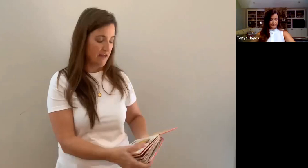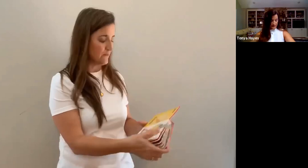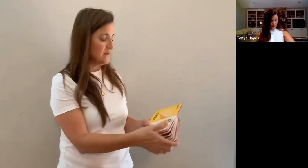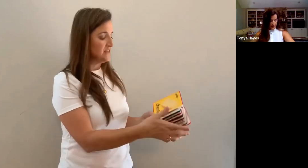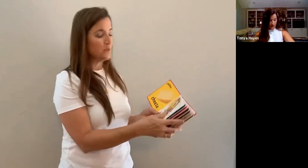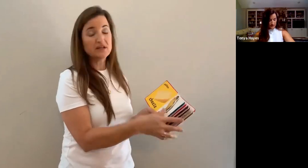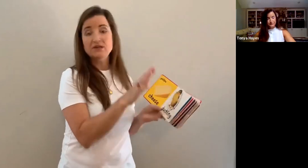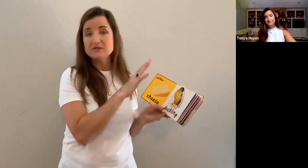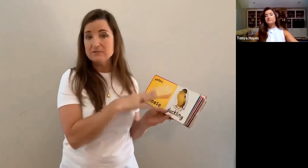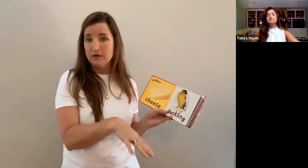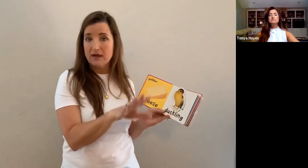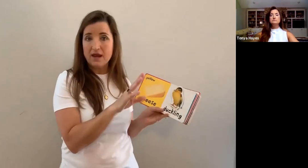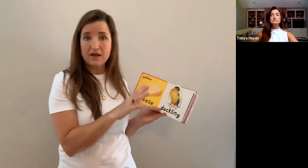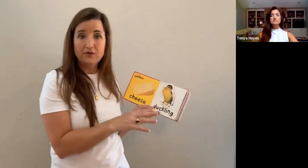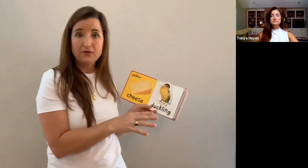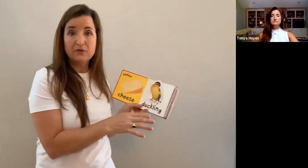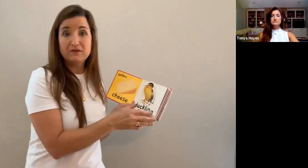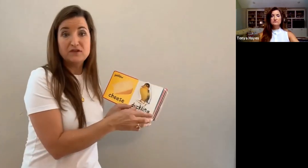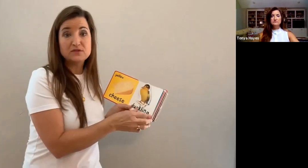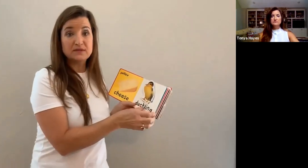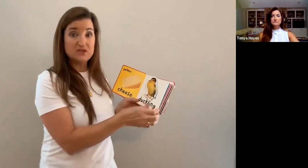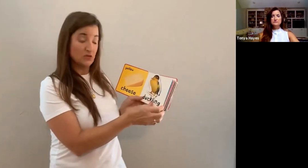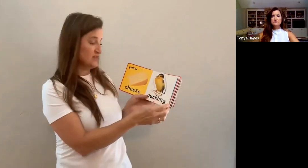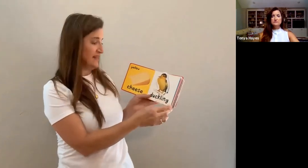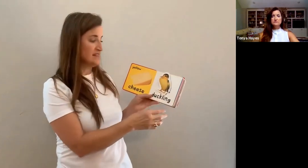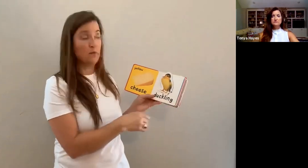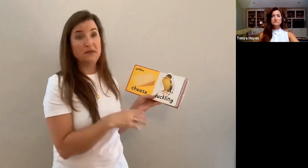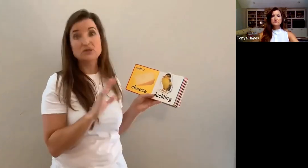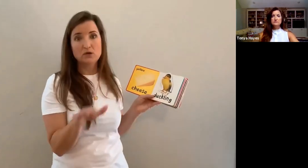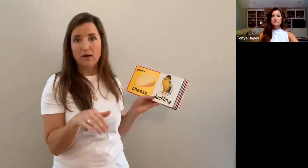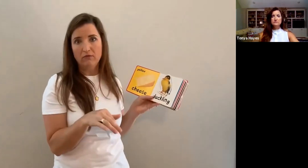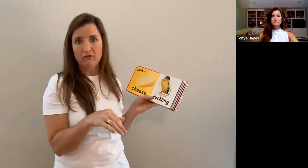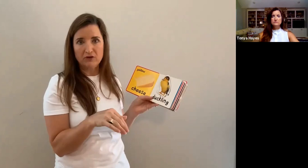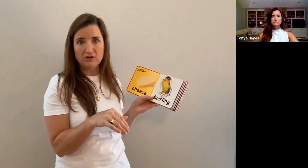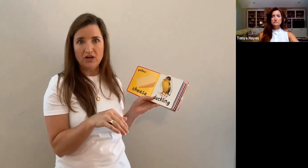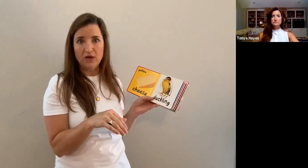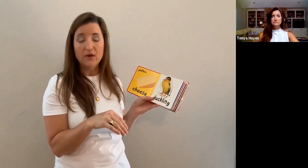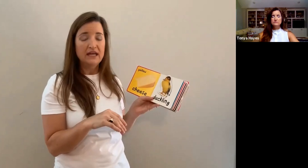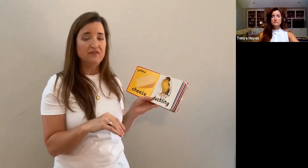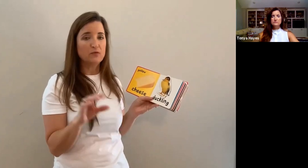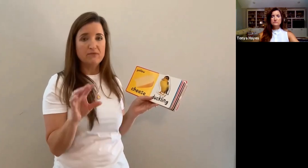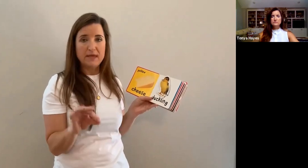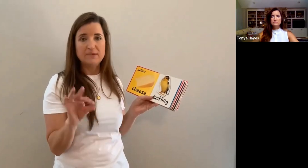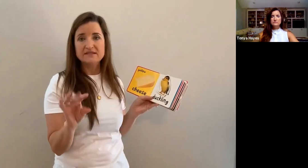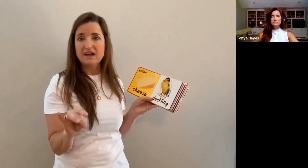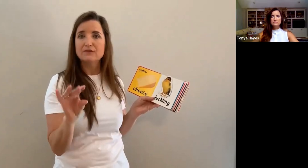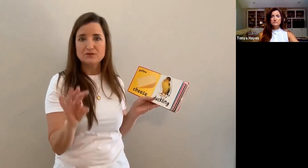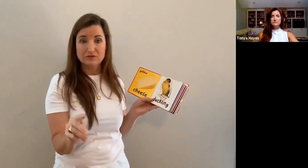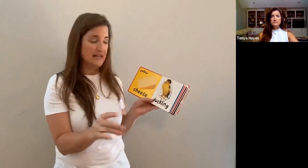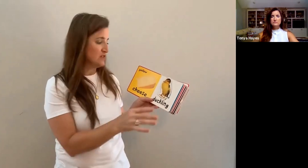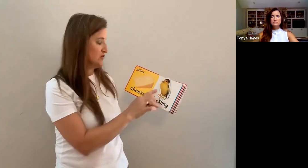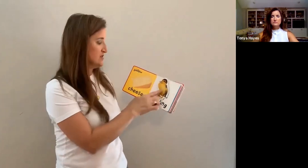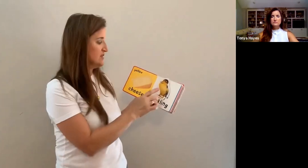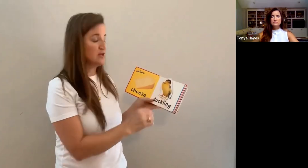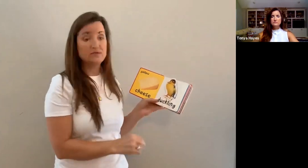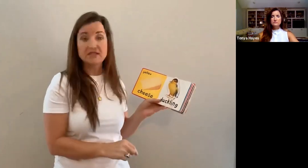back together. So we're going to use this book and kind of go through and review some additional signs that will be super helpful for you to know if you're with babies, toddlers, or